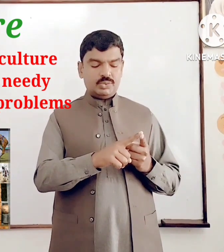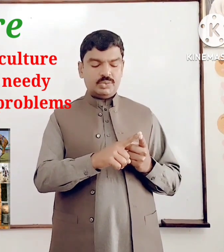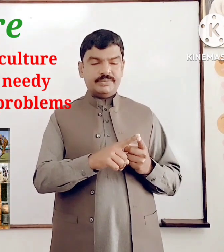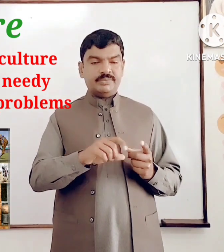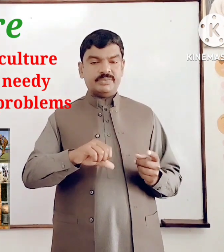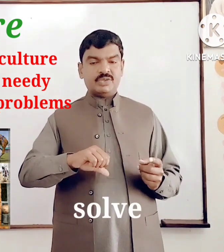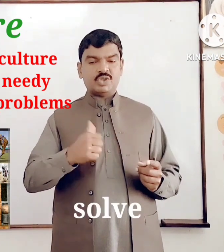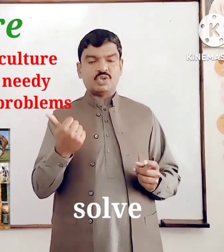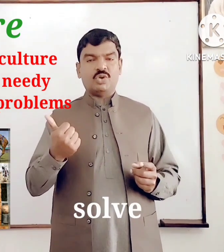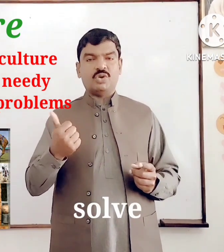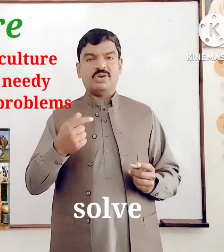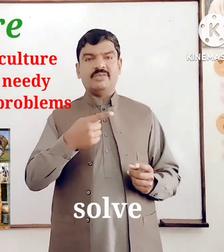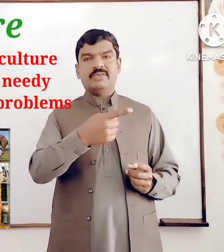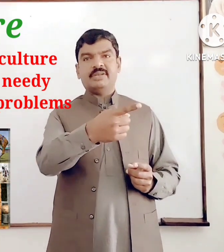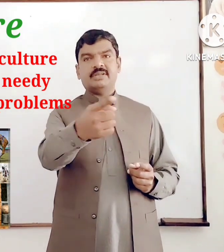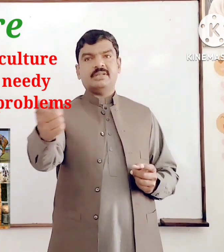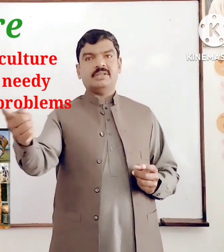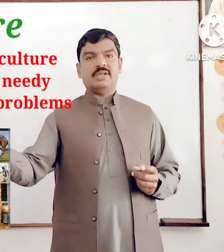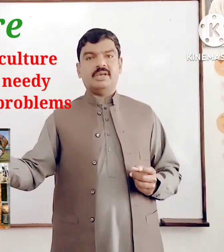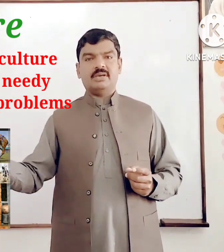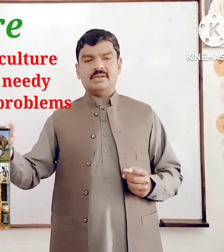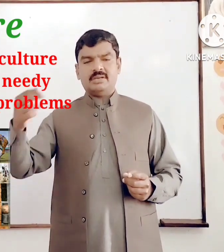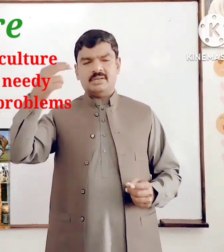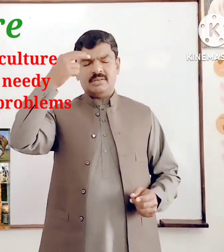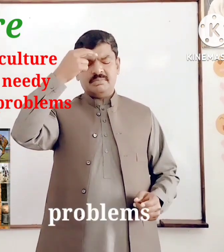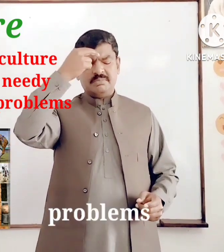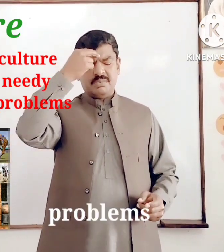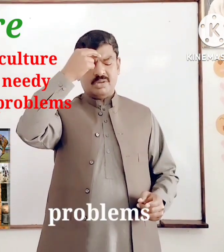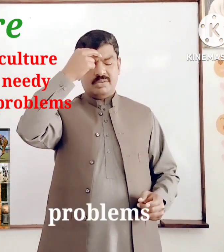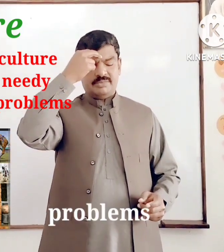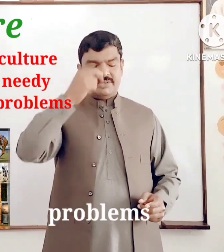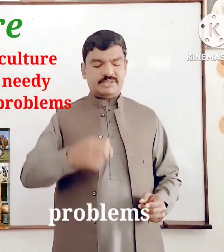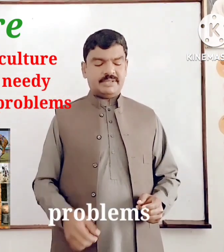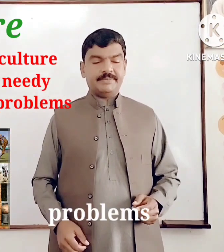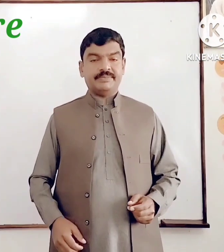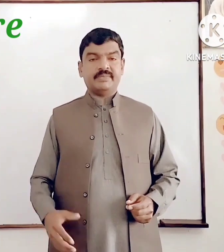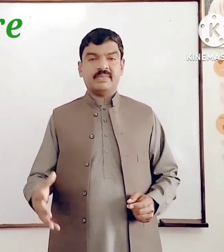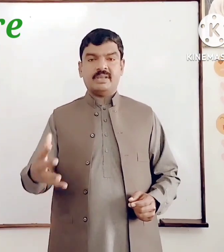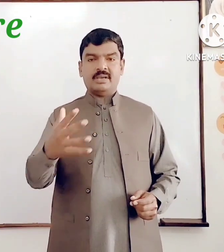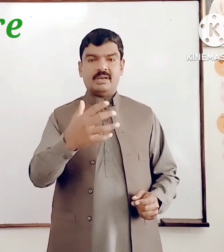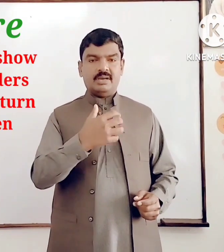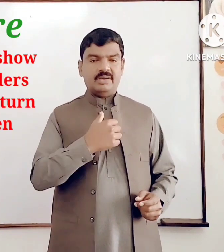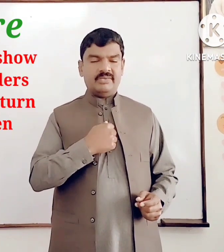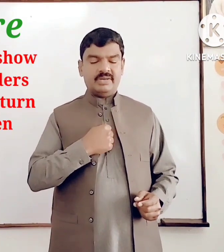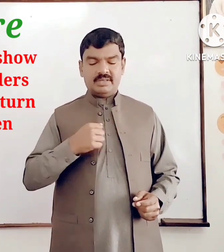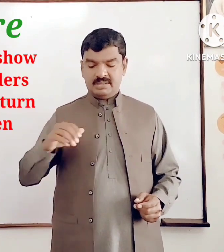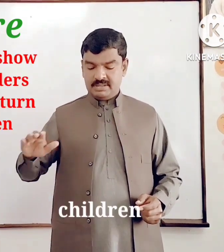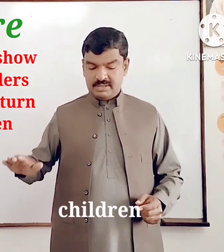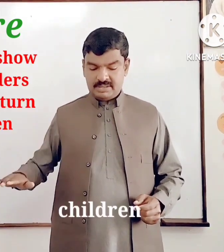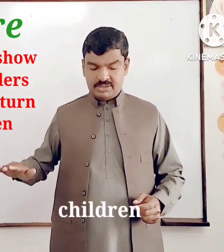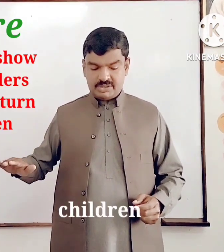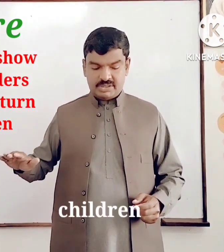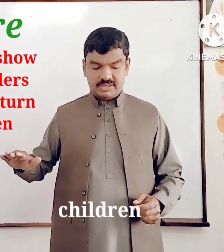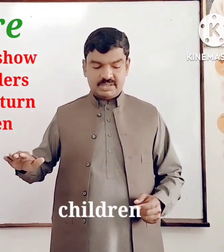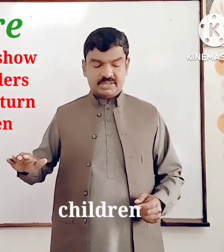to solve their problems. Our